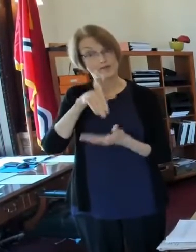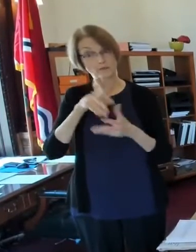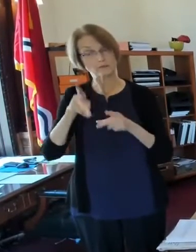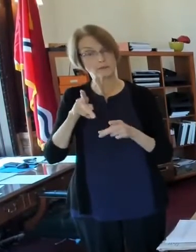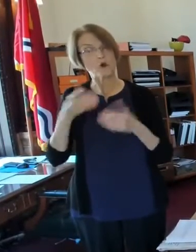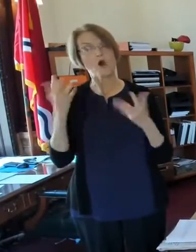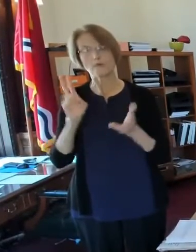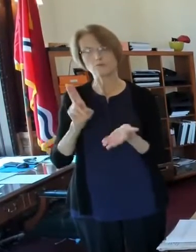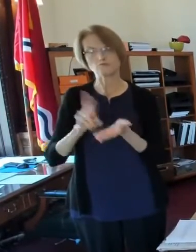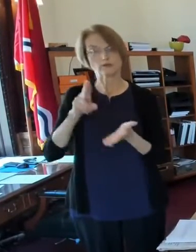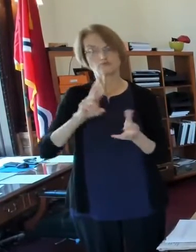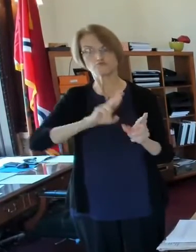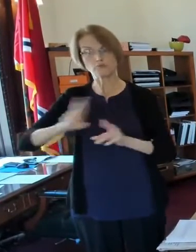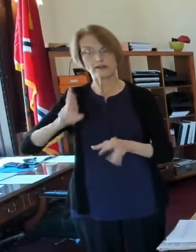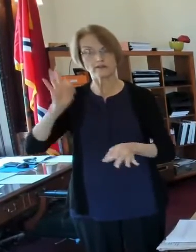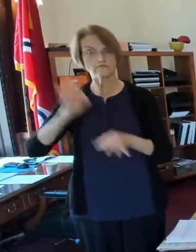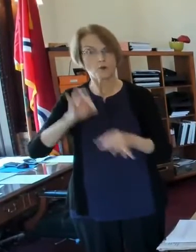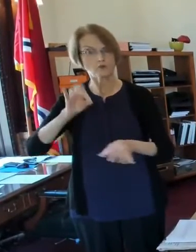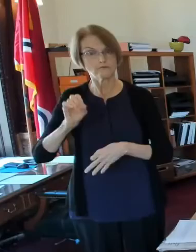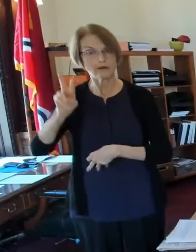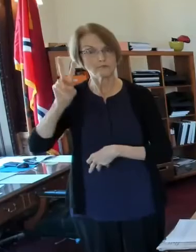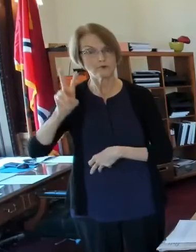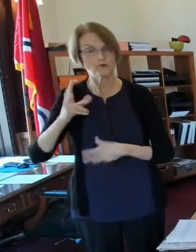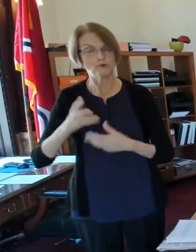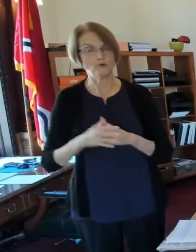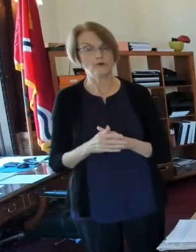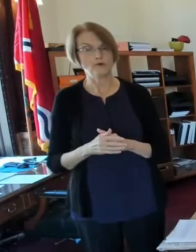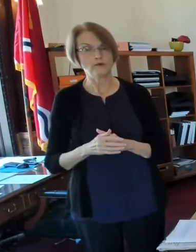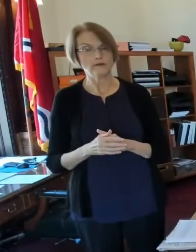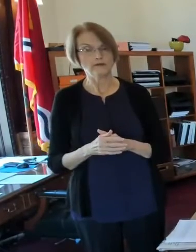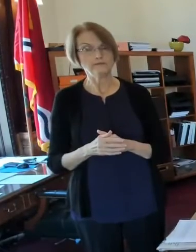are registered to vote.